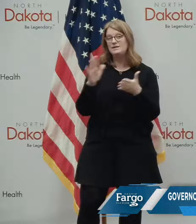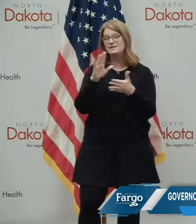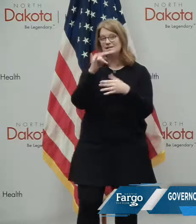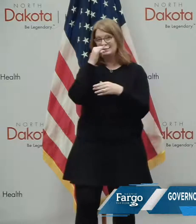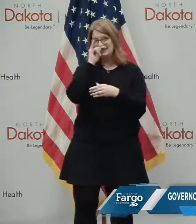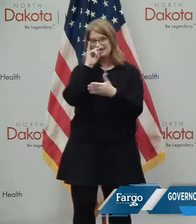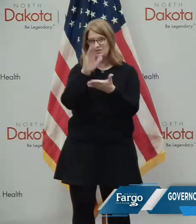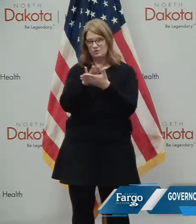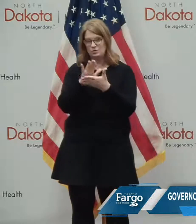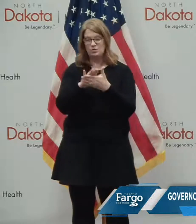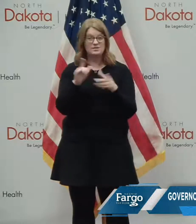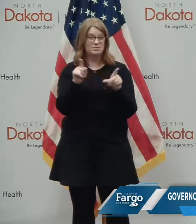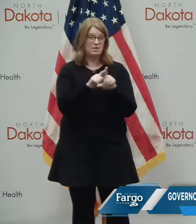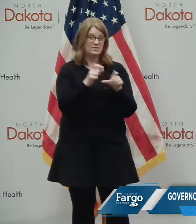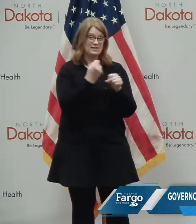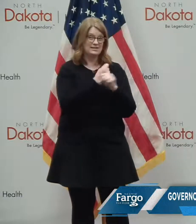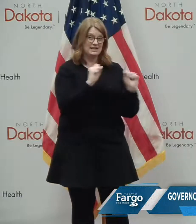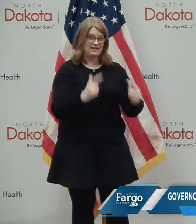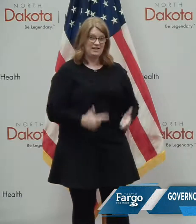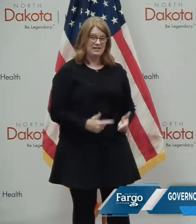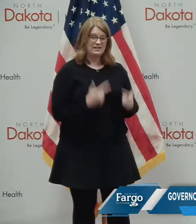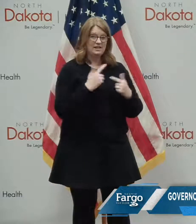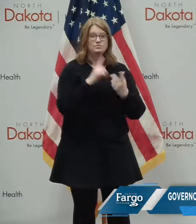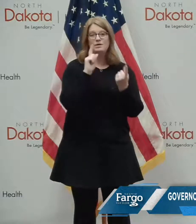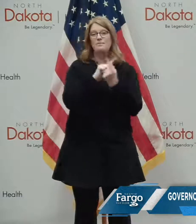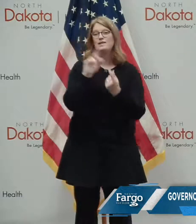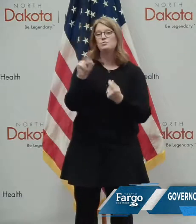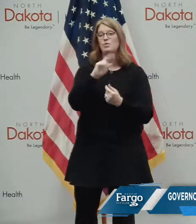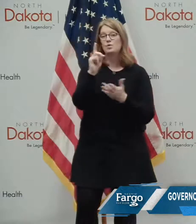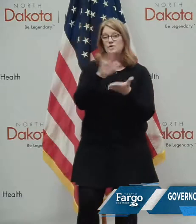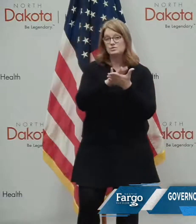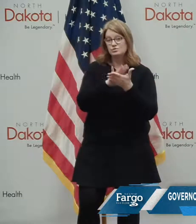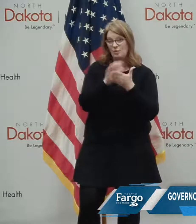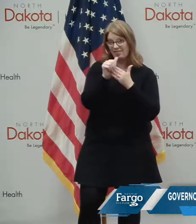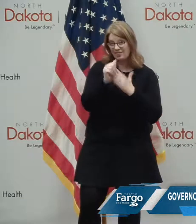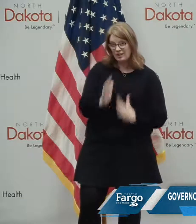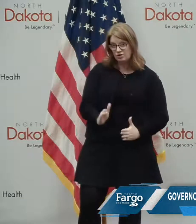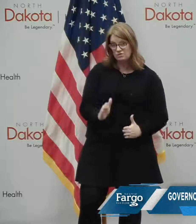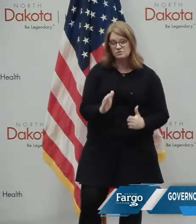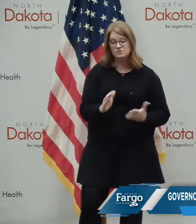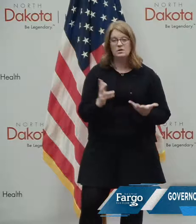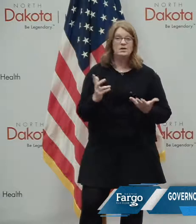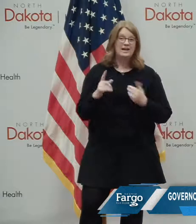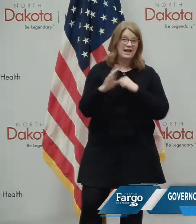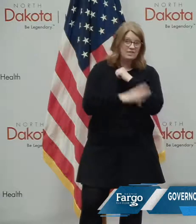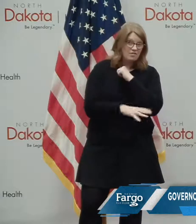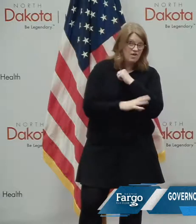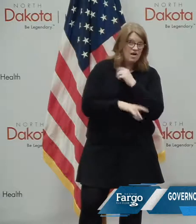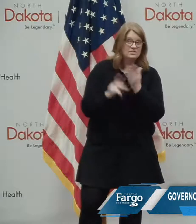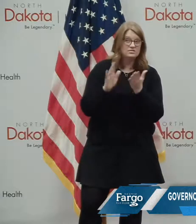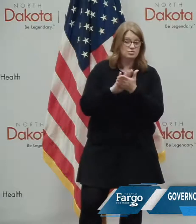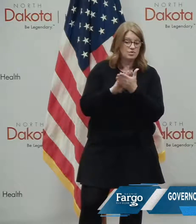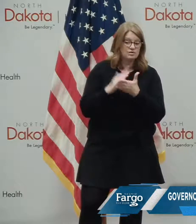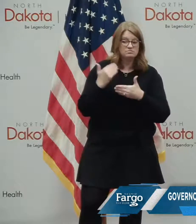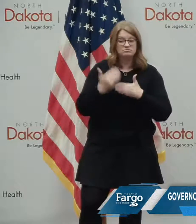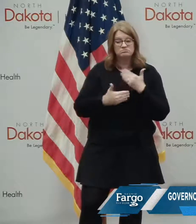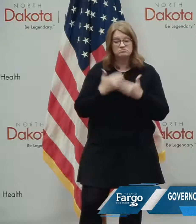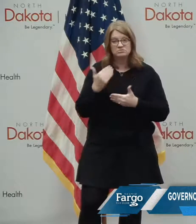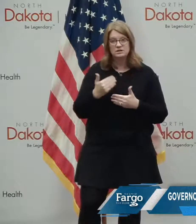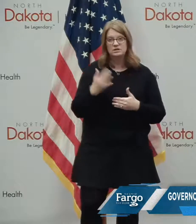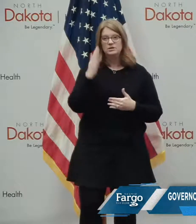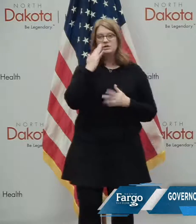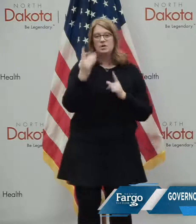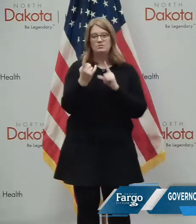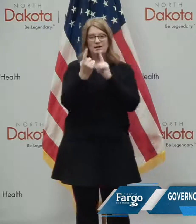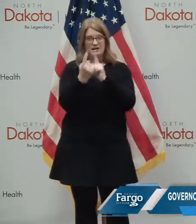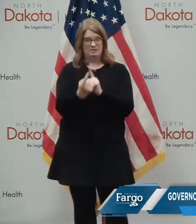save lives. We've met with North Dakota school leaders about how school is going this fall, and we know that in-person classes